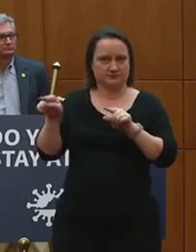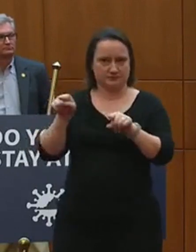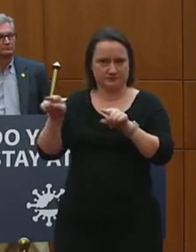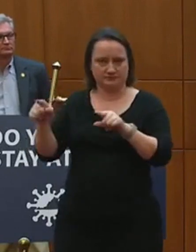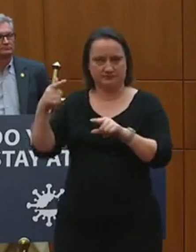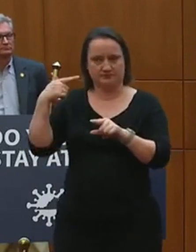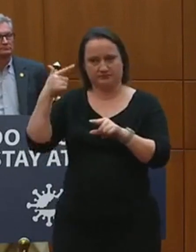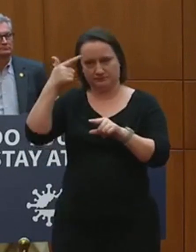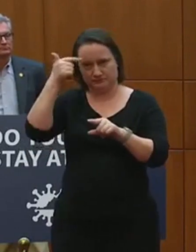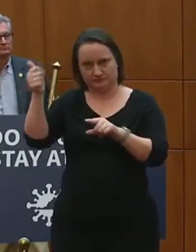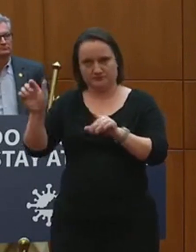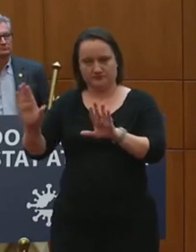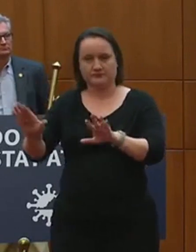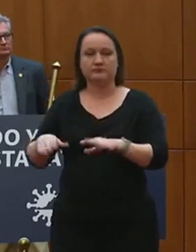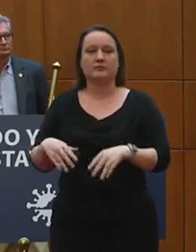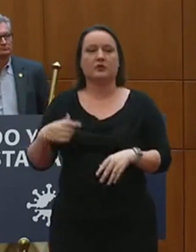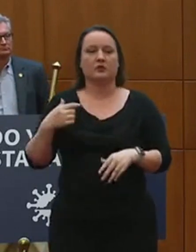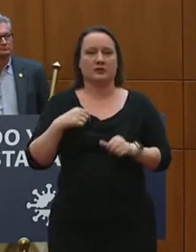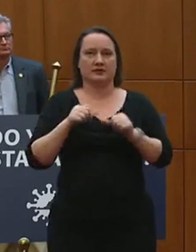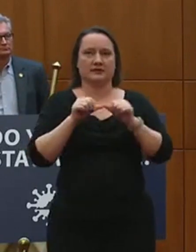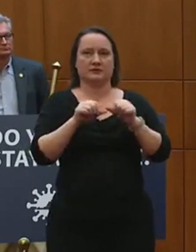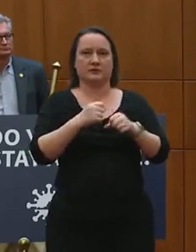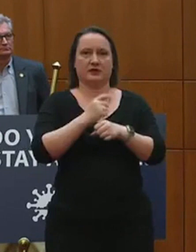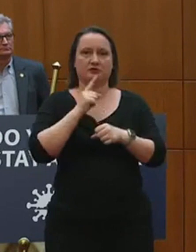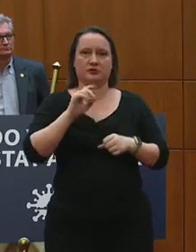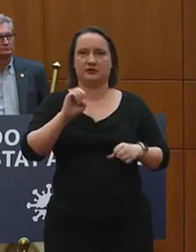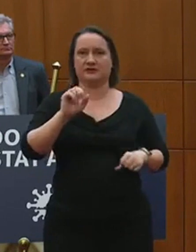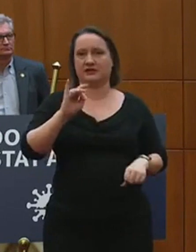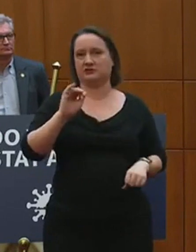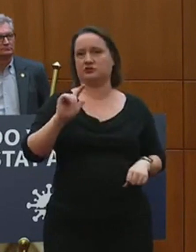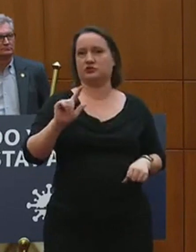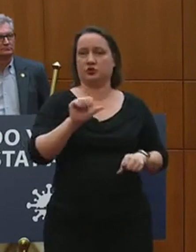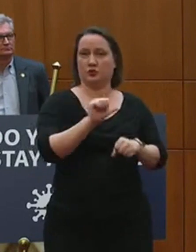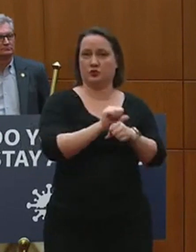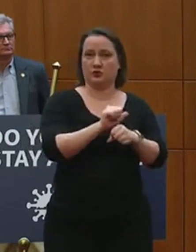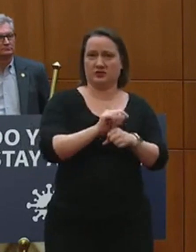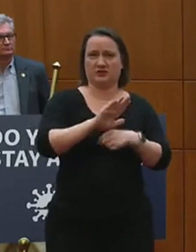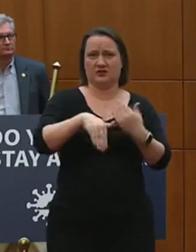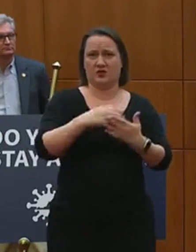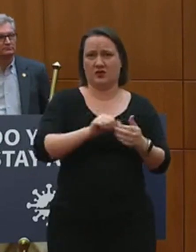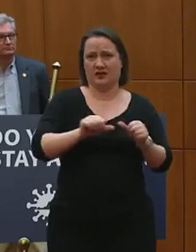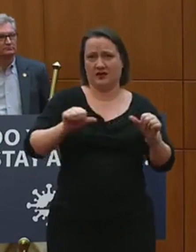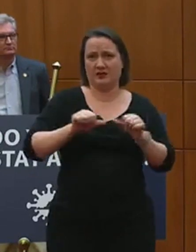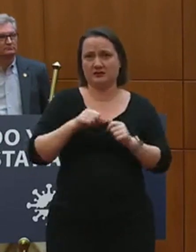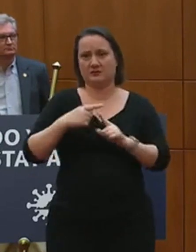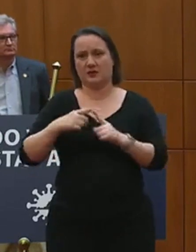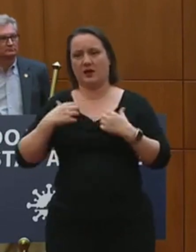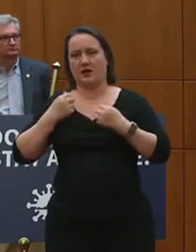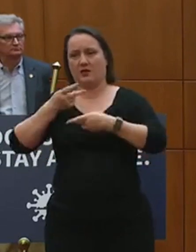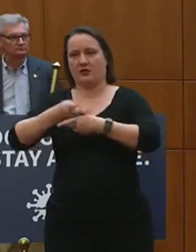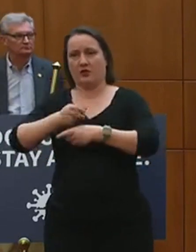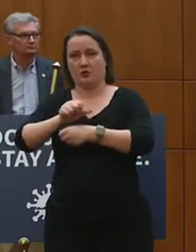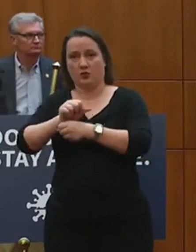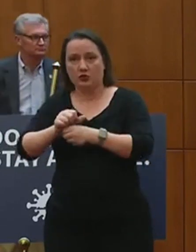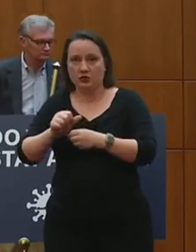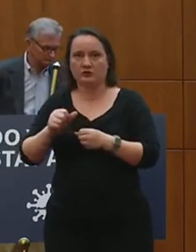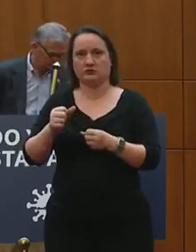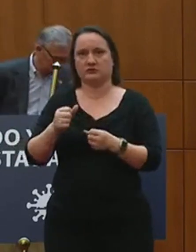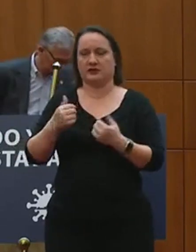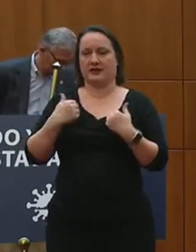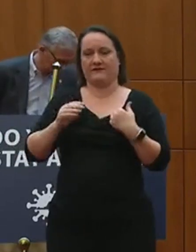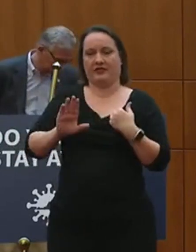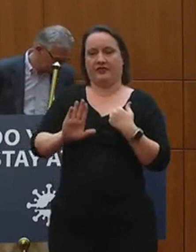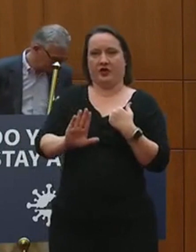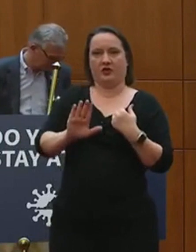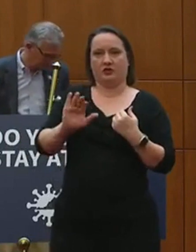sure that essential workers in all areas, and especially our healthcare workers, are getting the child care needs met, their child